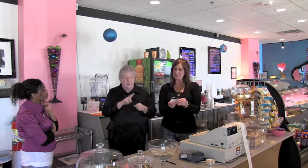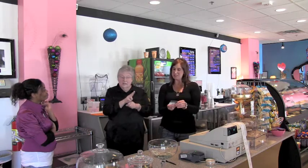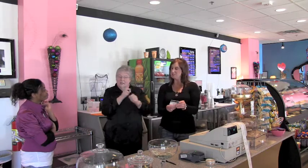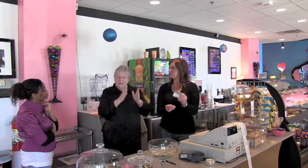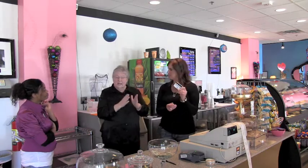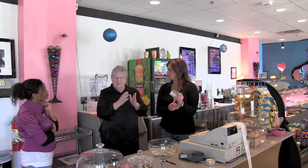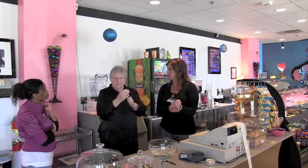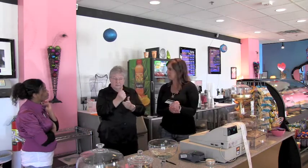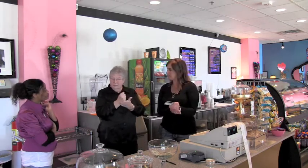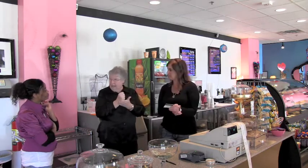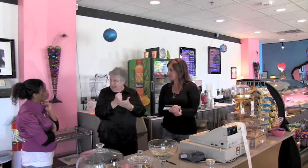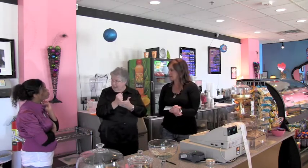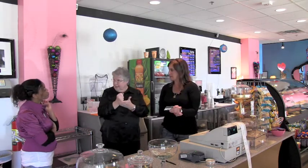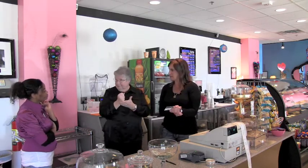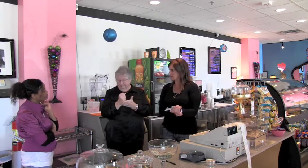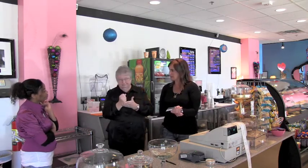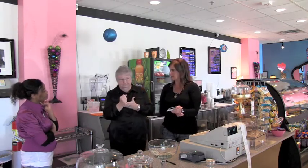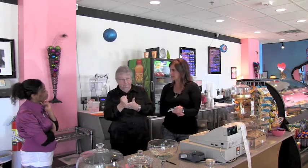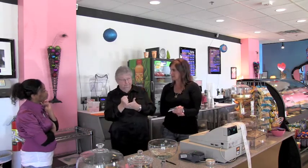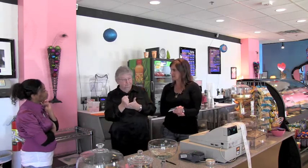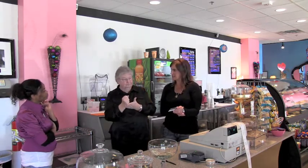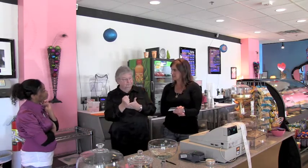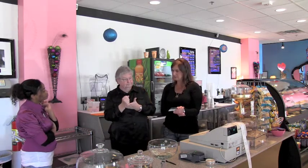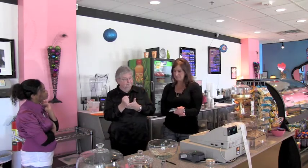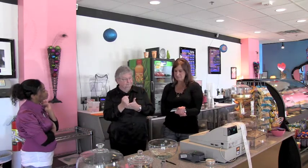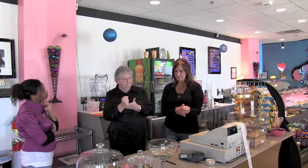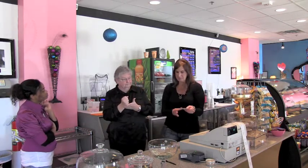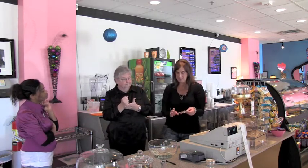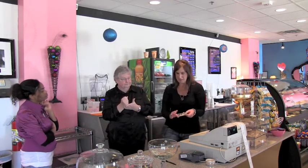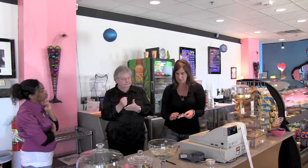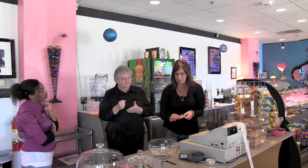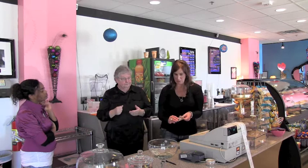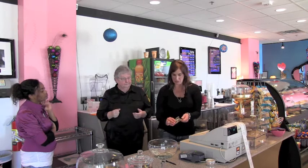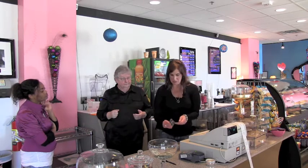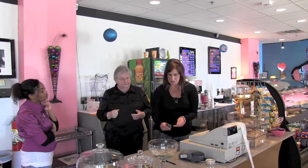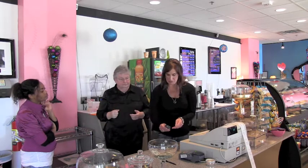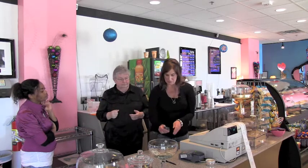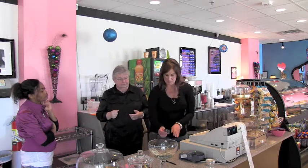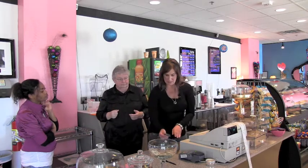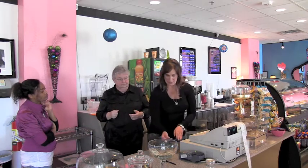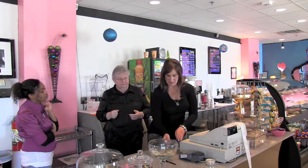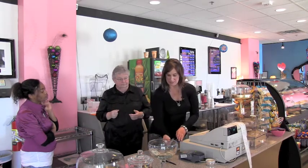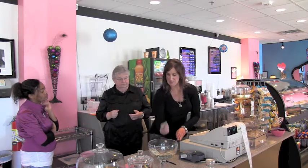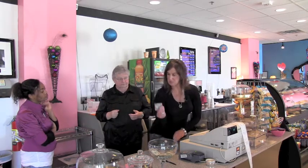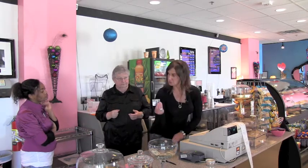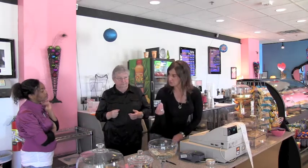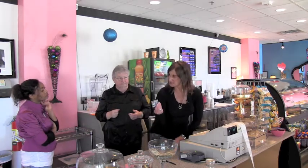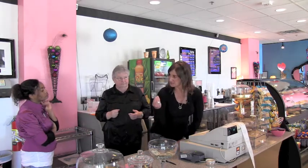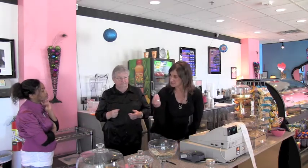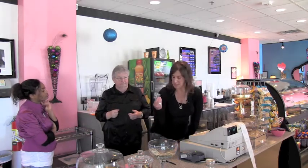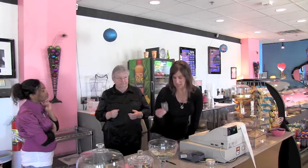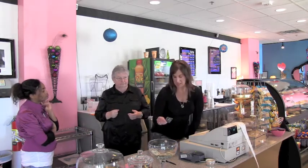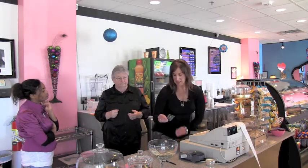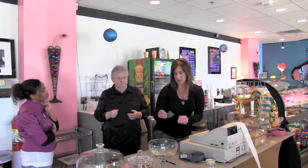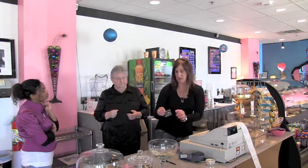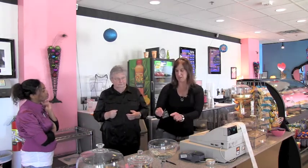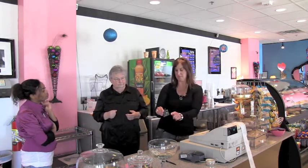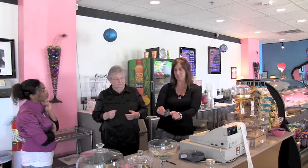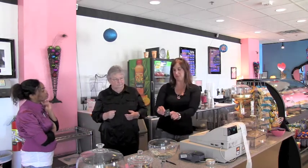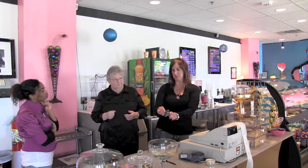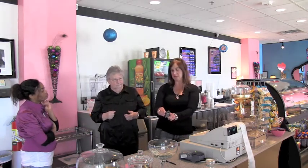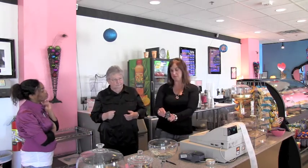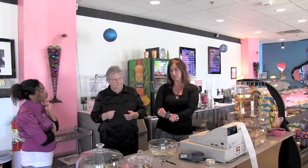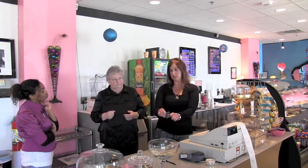If a customer decides to pay with a credit card, what we do is you just slide,